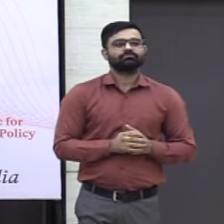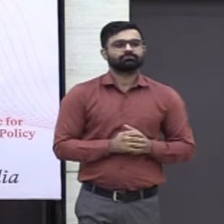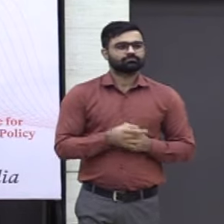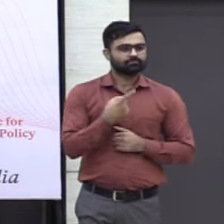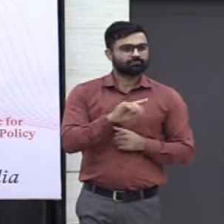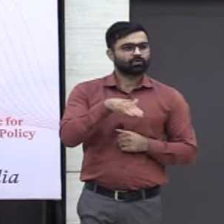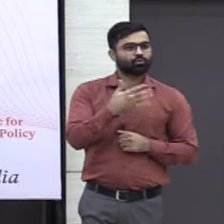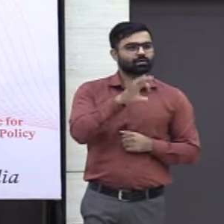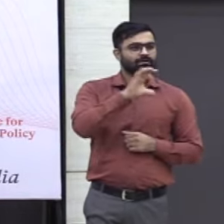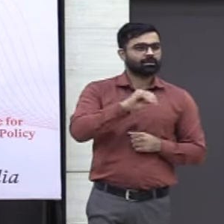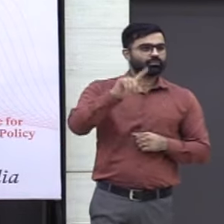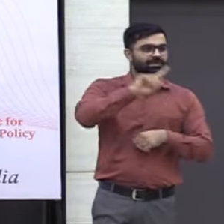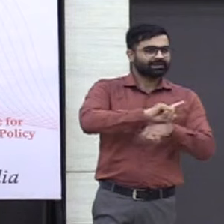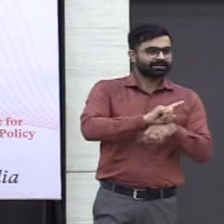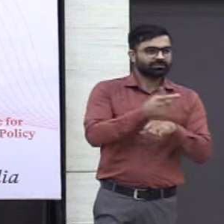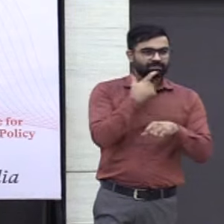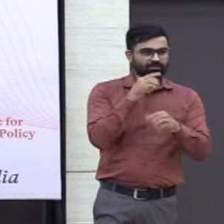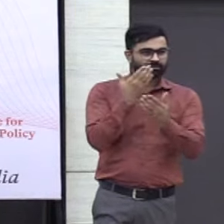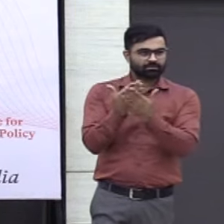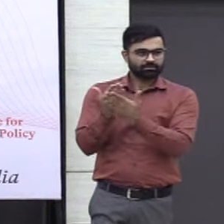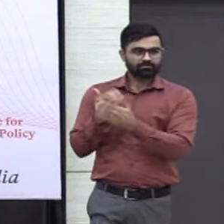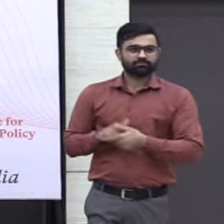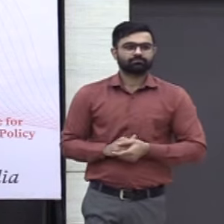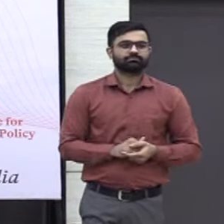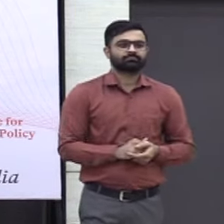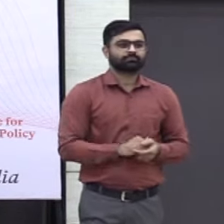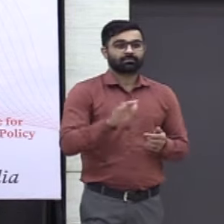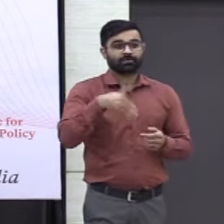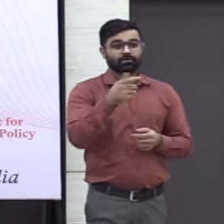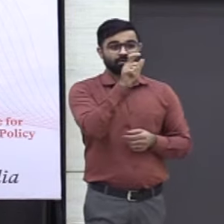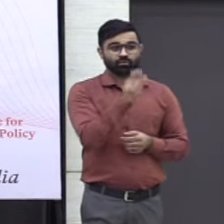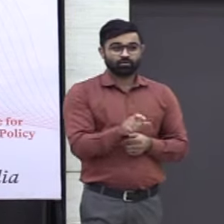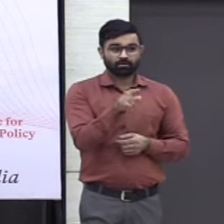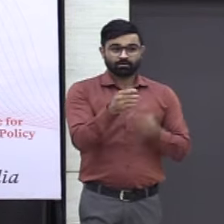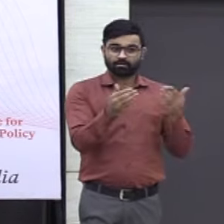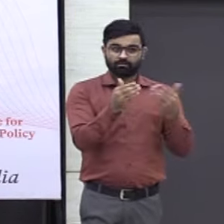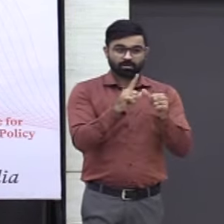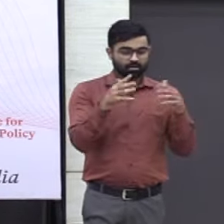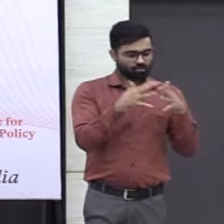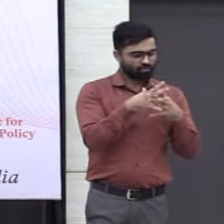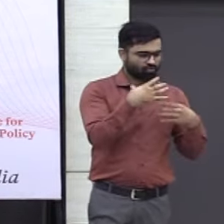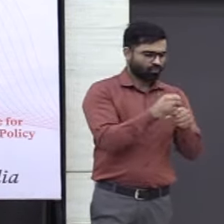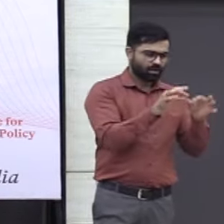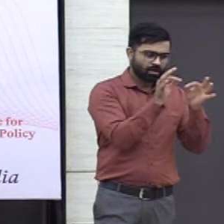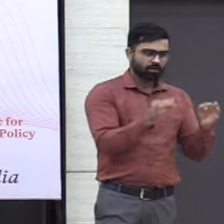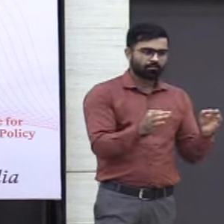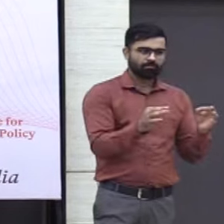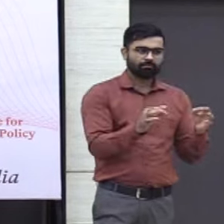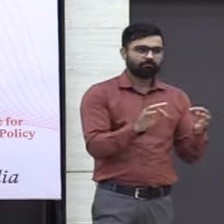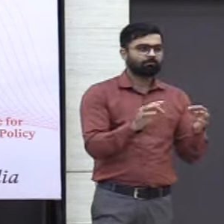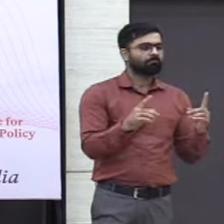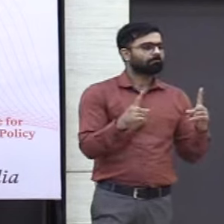right? Or 90 days, as the case may be. In other words, you've made the law far more